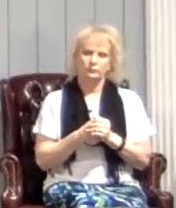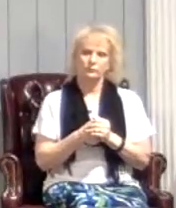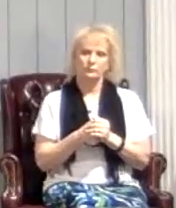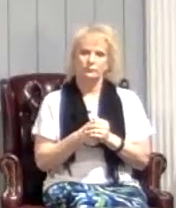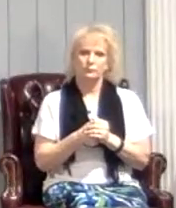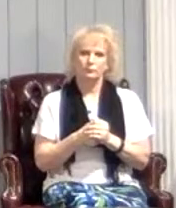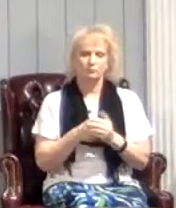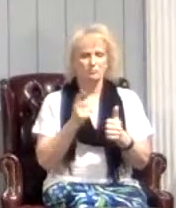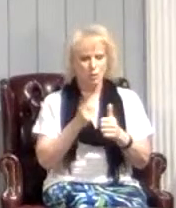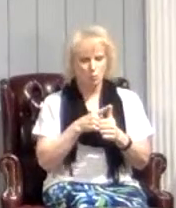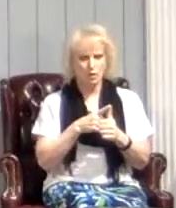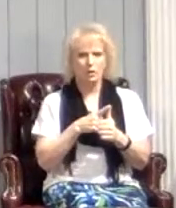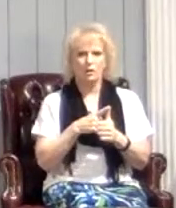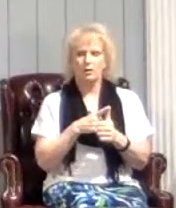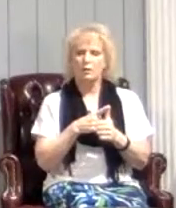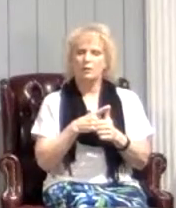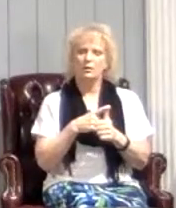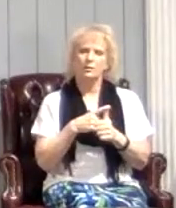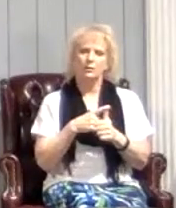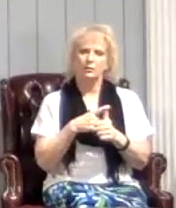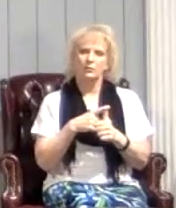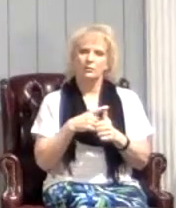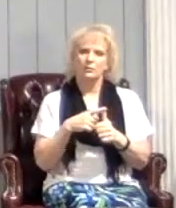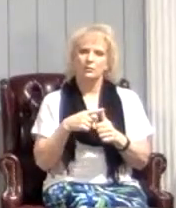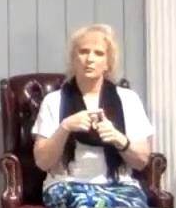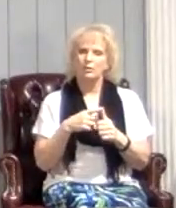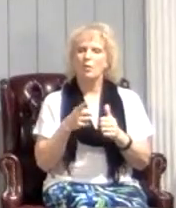was broken. Number one, I won't remember them all,